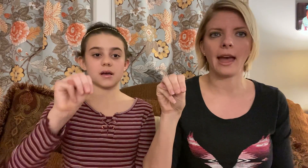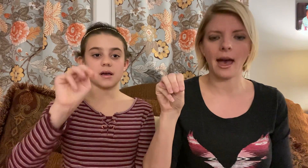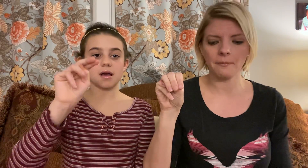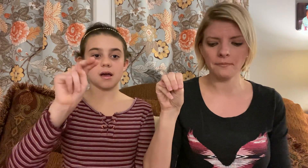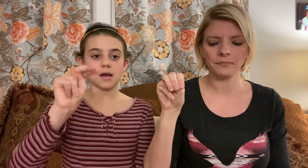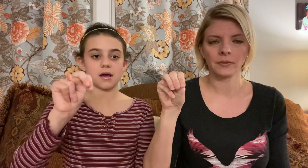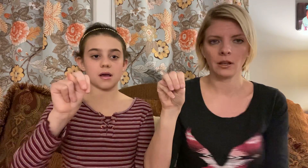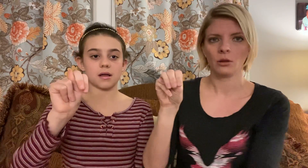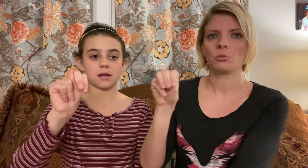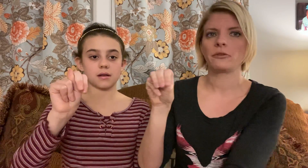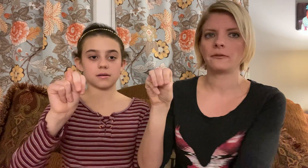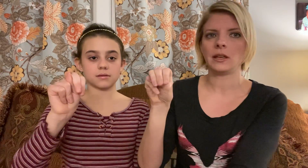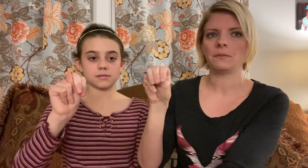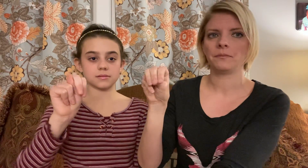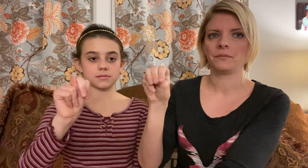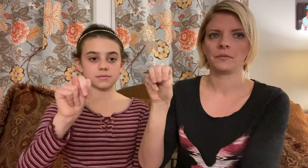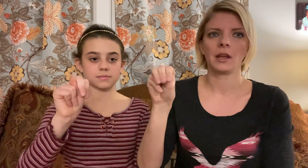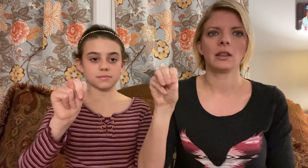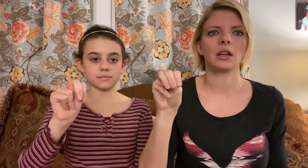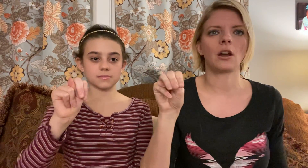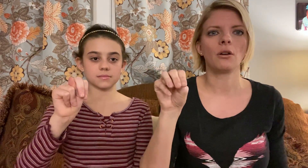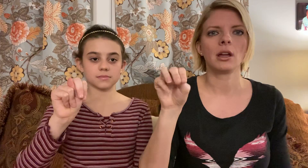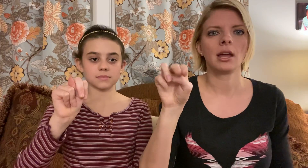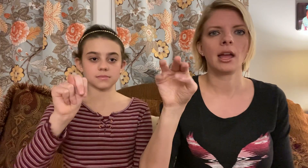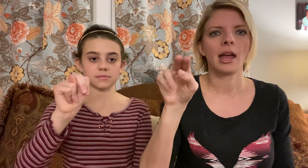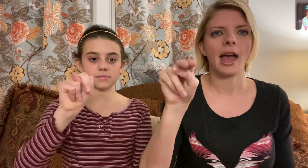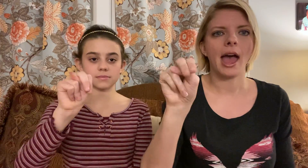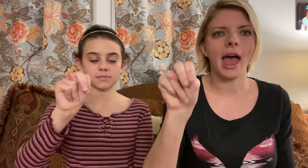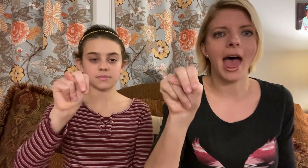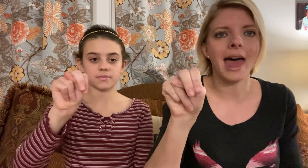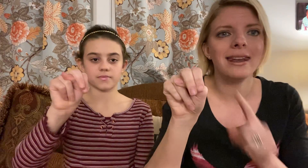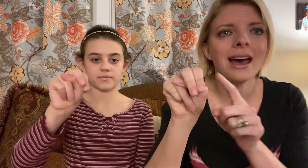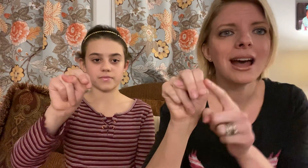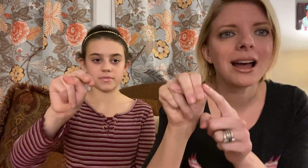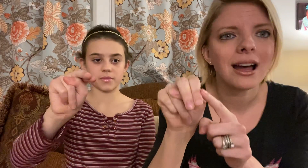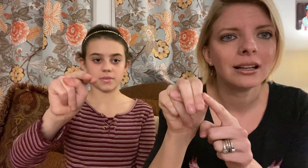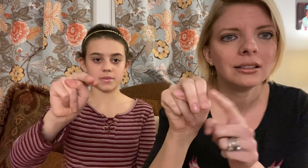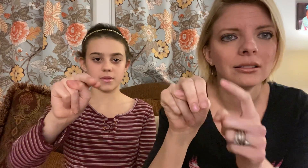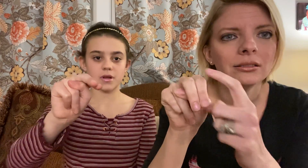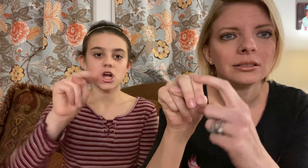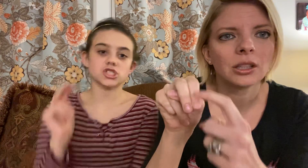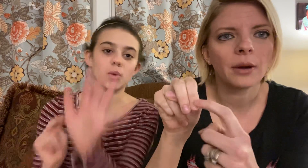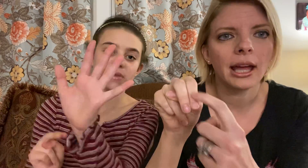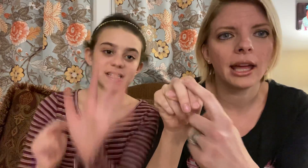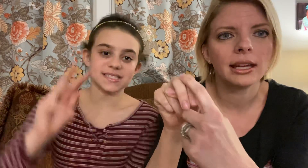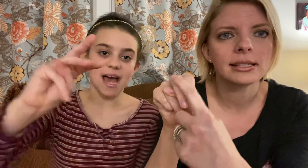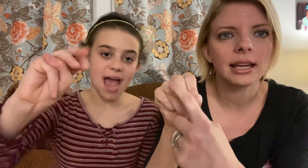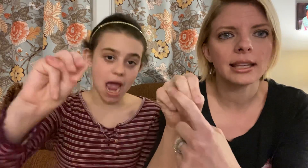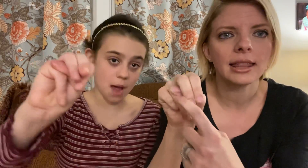M. Move your feet. There you go. N. So N is like